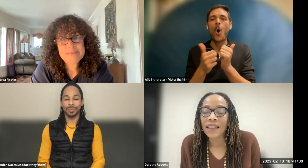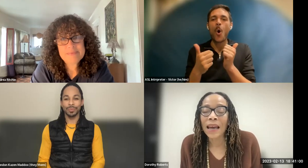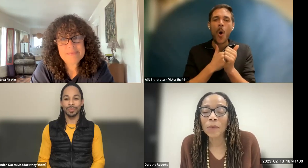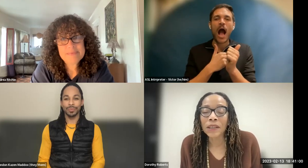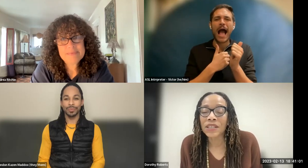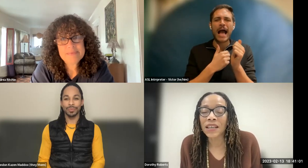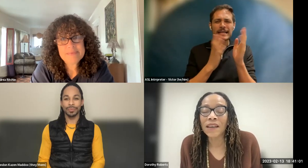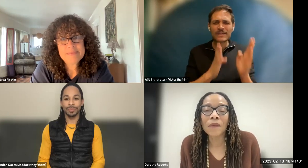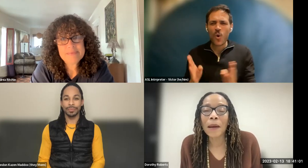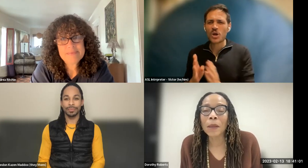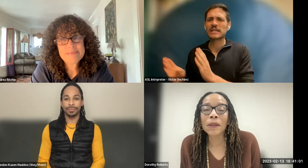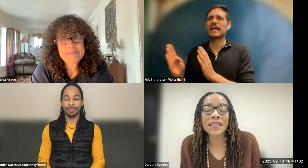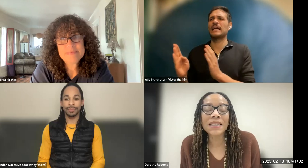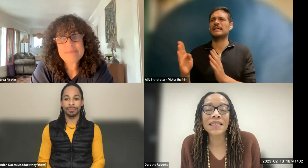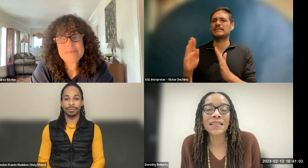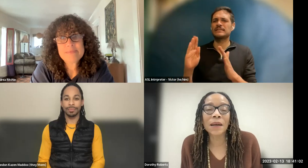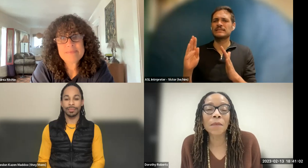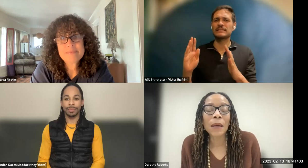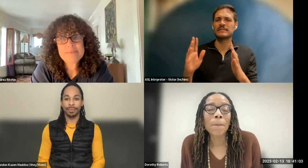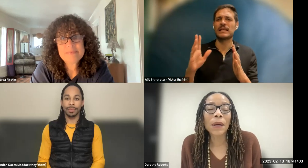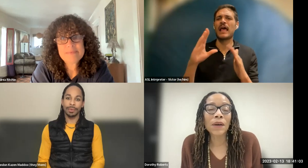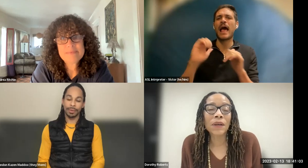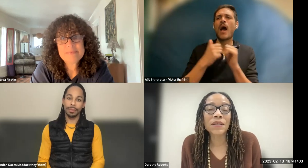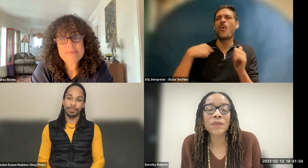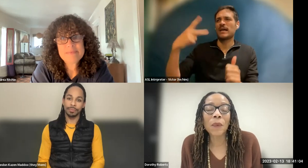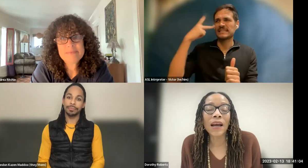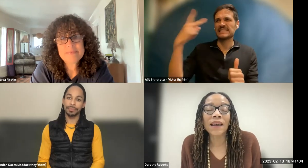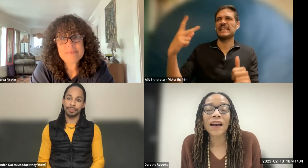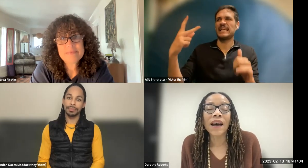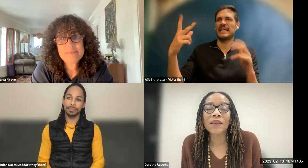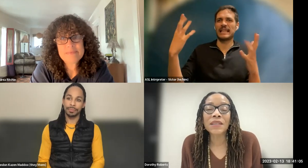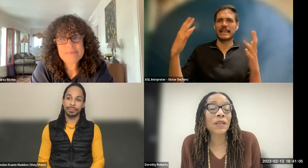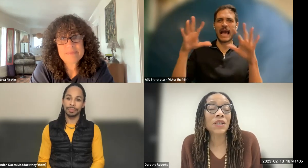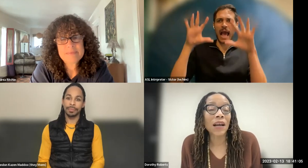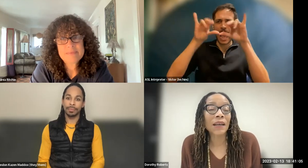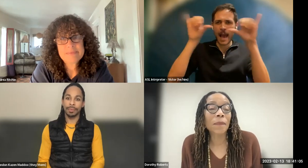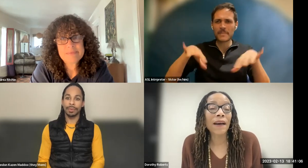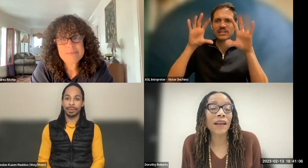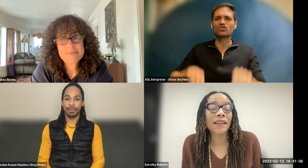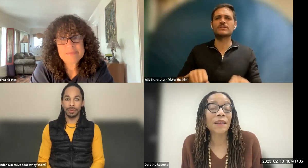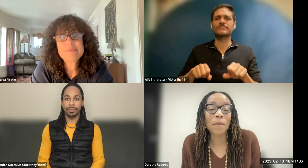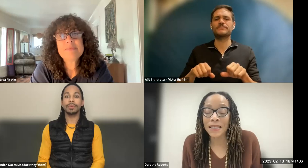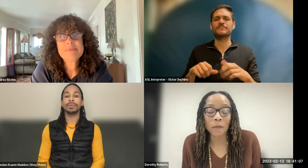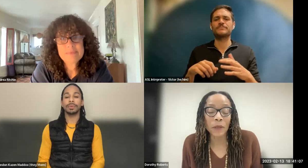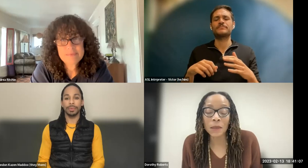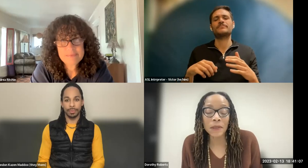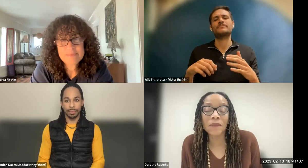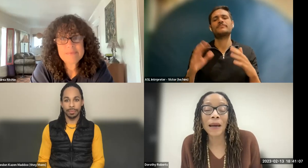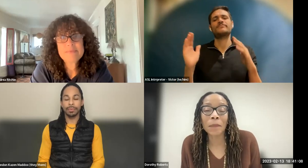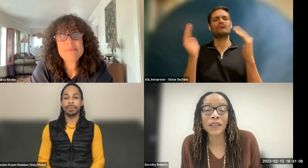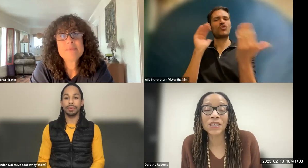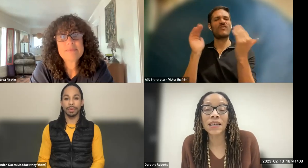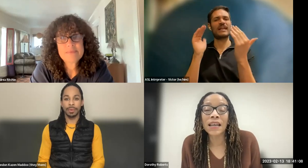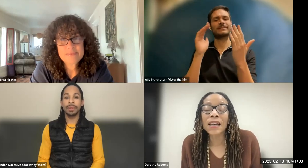see the abolition of the family policing system mirrors what others have been talking about and the basic principles